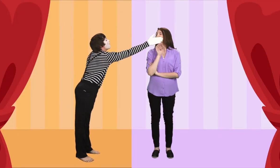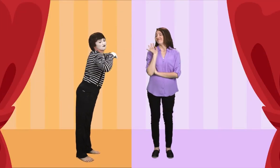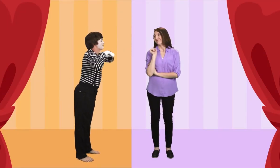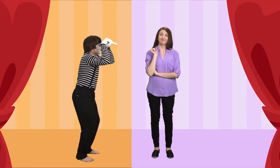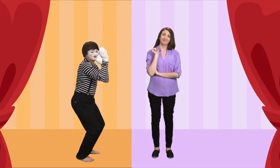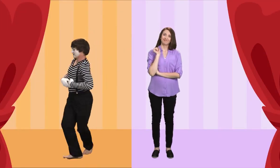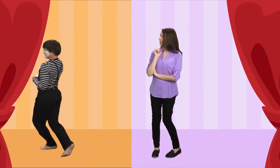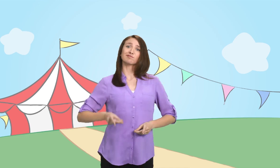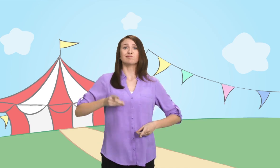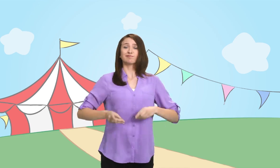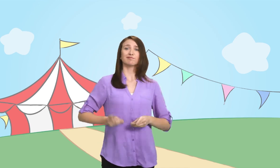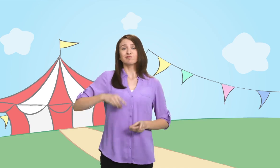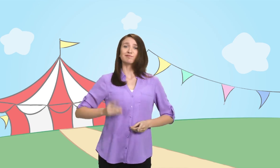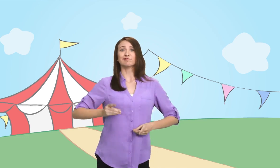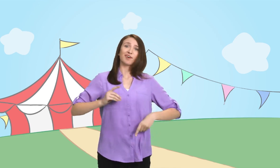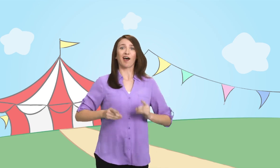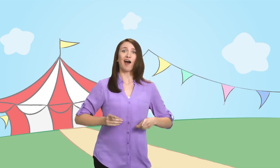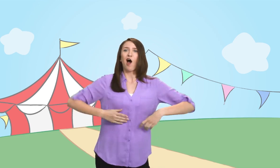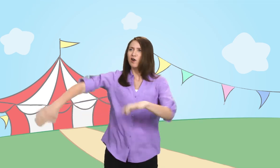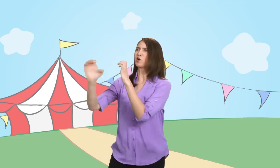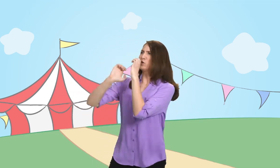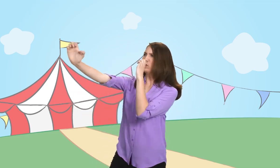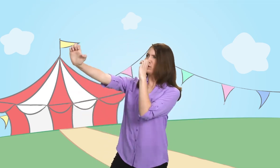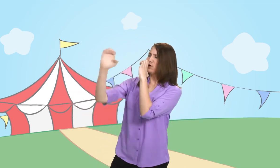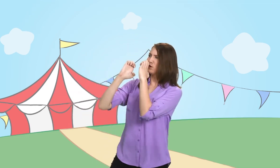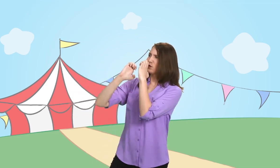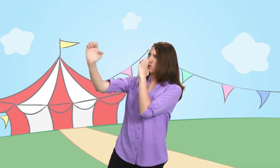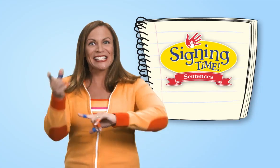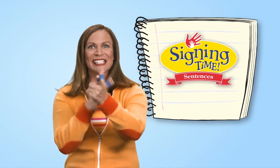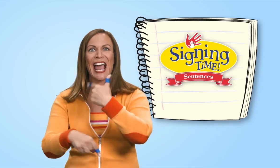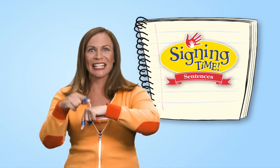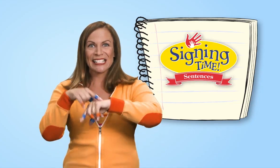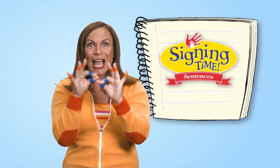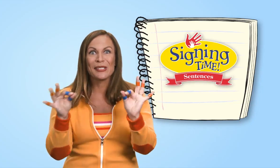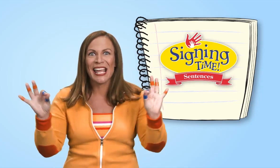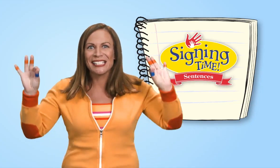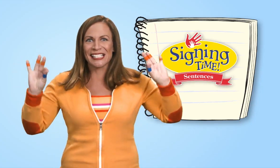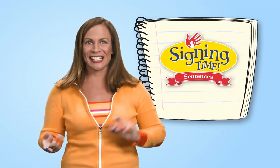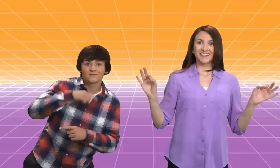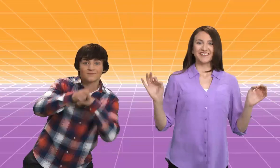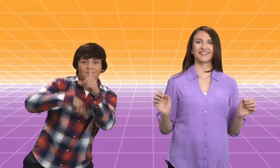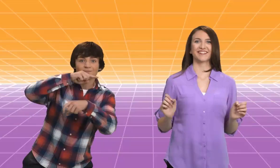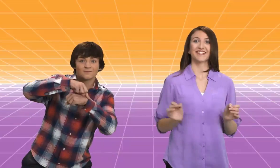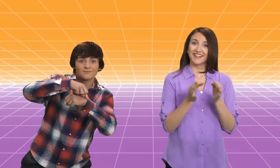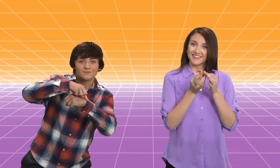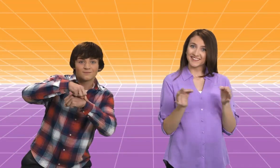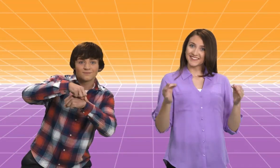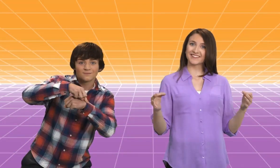together. It's time to make your signs mean so much more. It's Signing Time Sentences, Signing Time